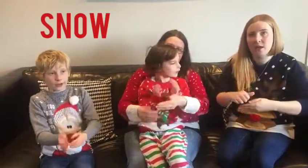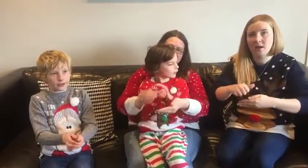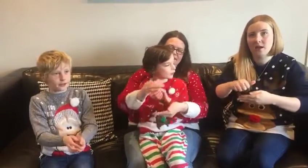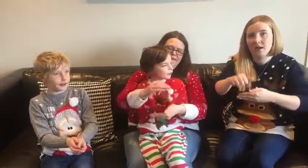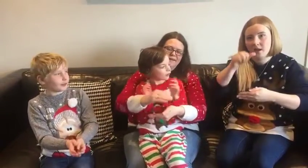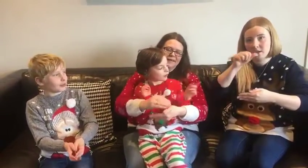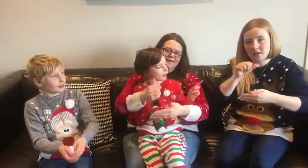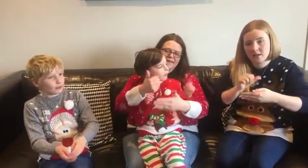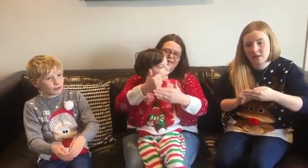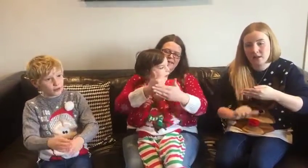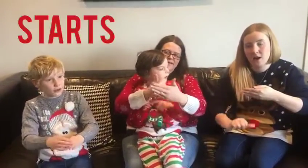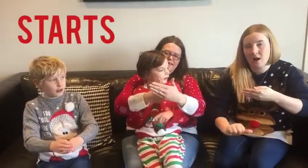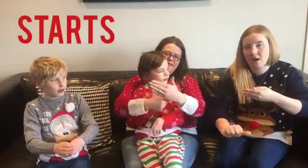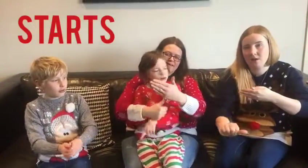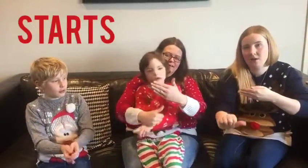then starts